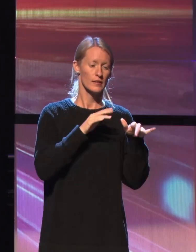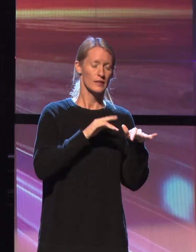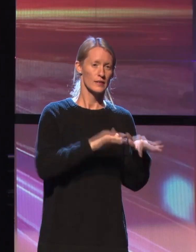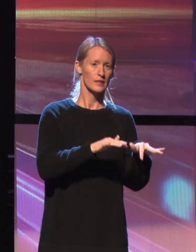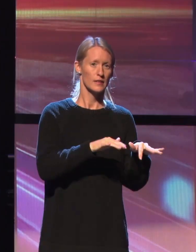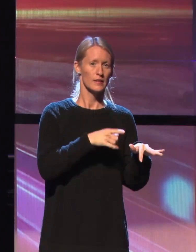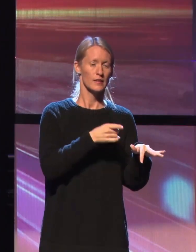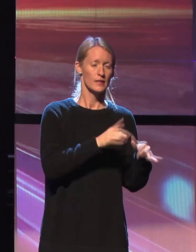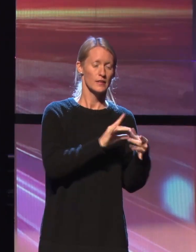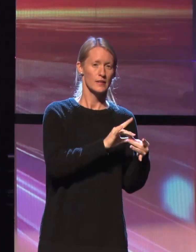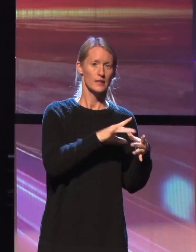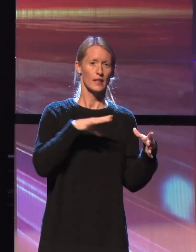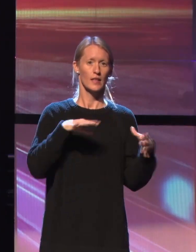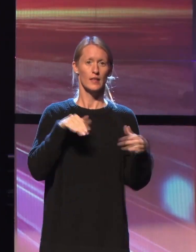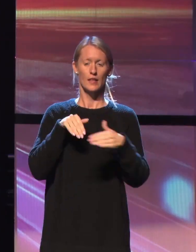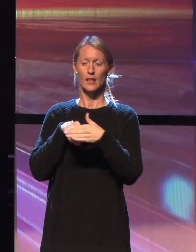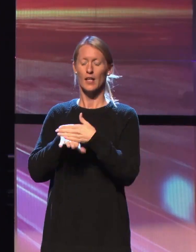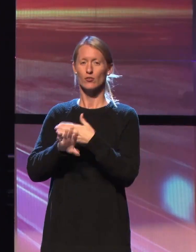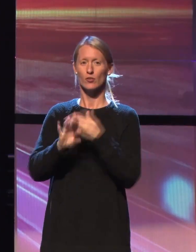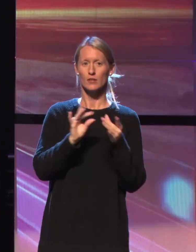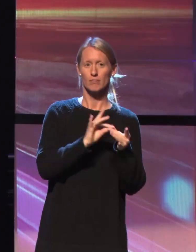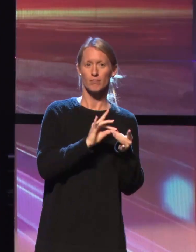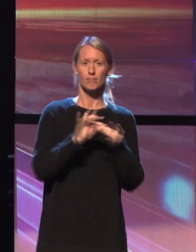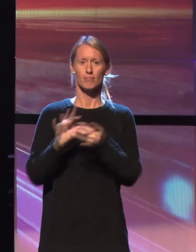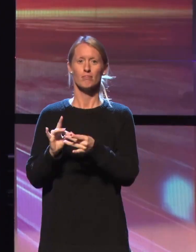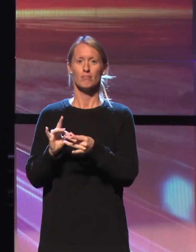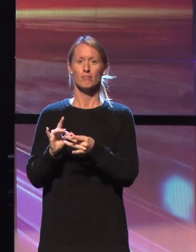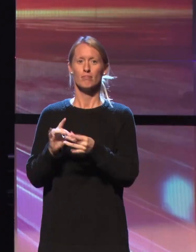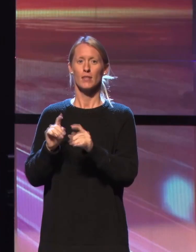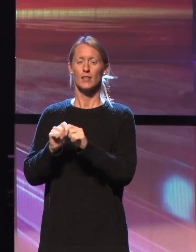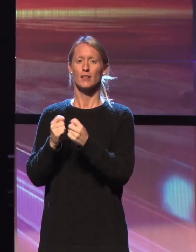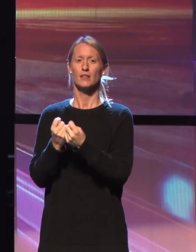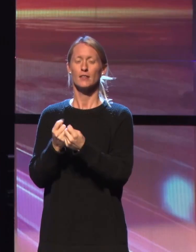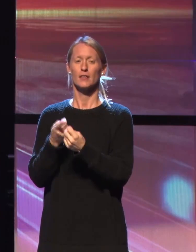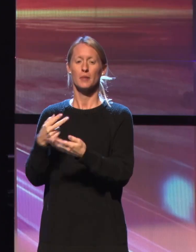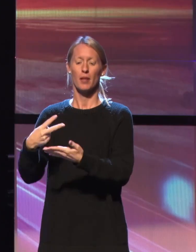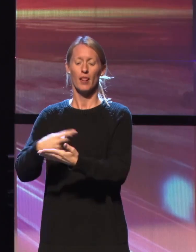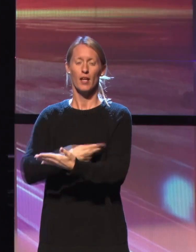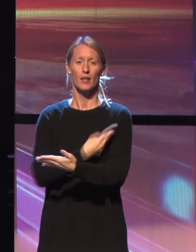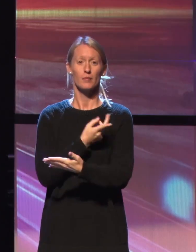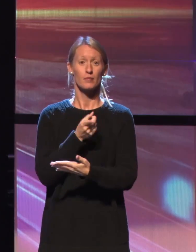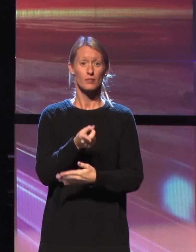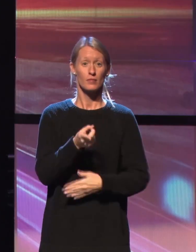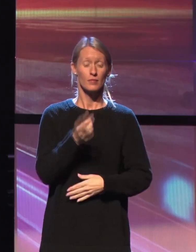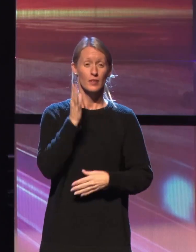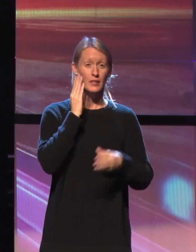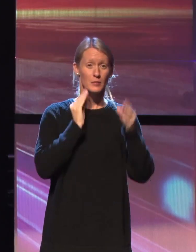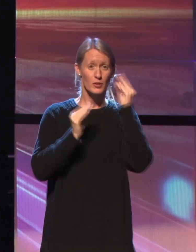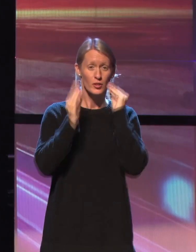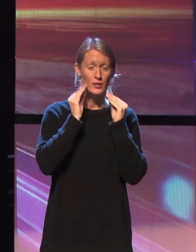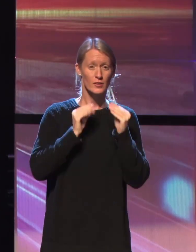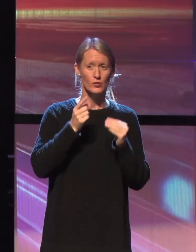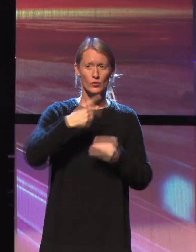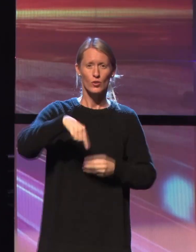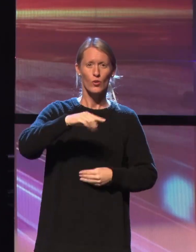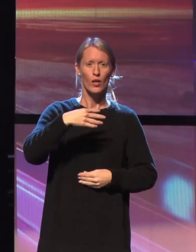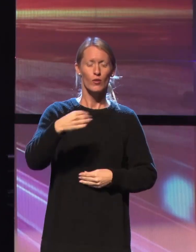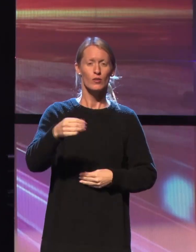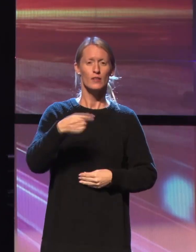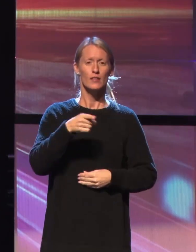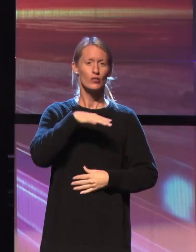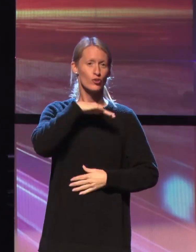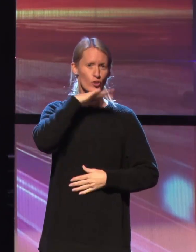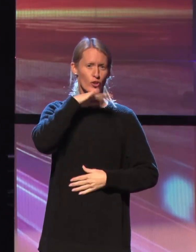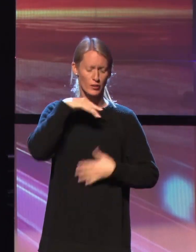clothes. Y'all ever done anything where you just felt like, literally you went out and you did something, you got dirty?